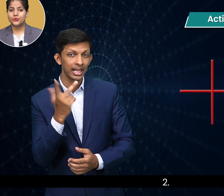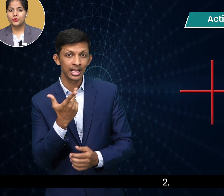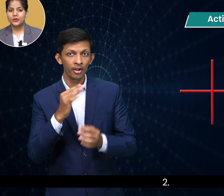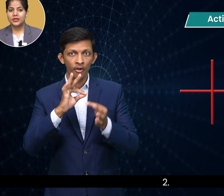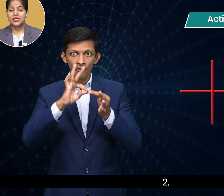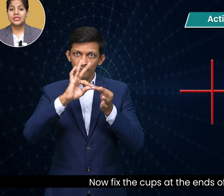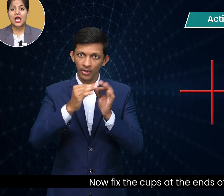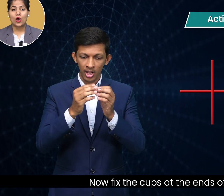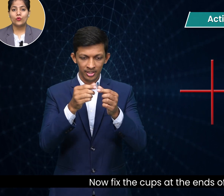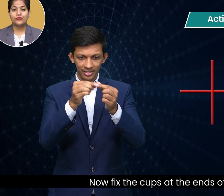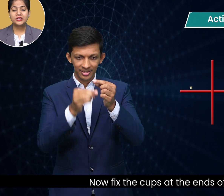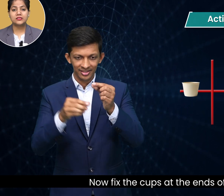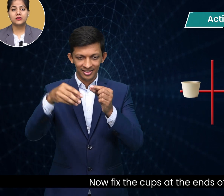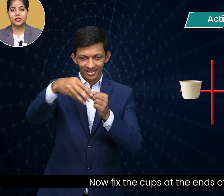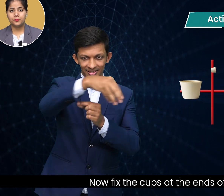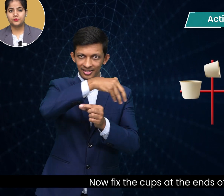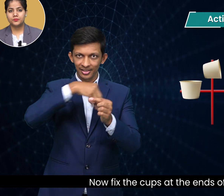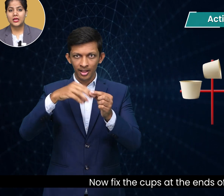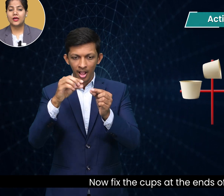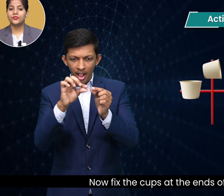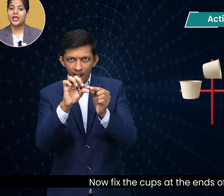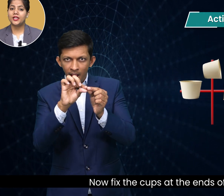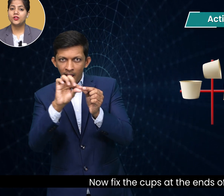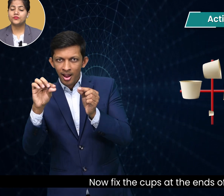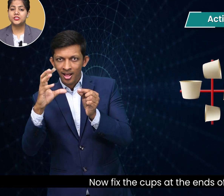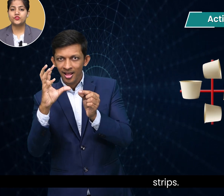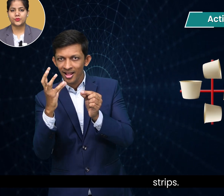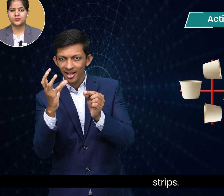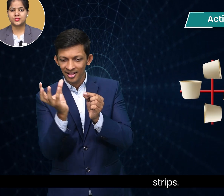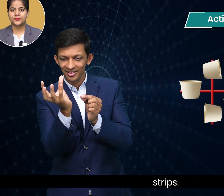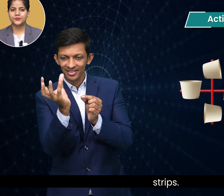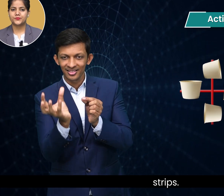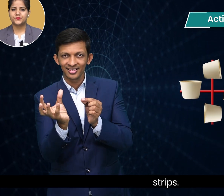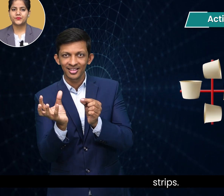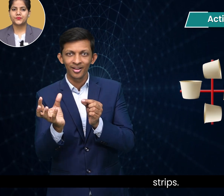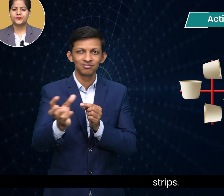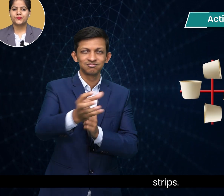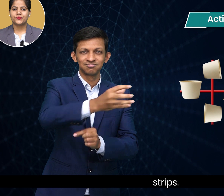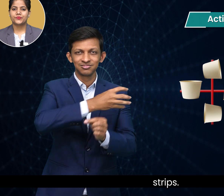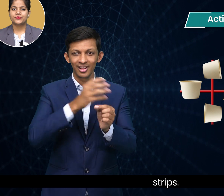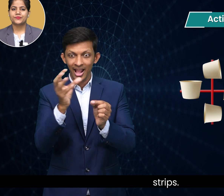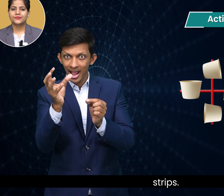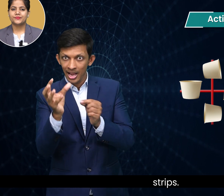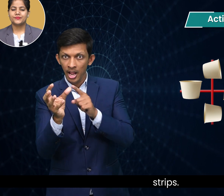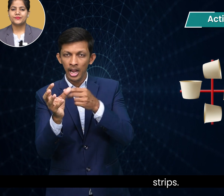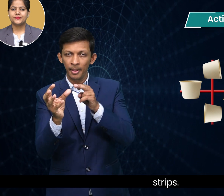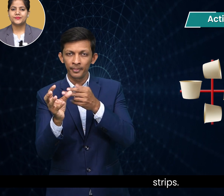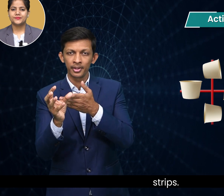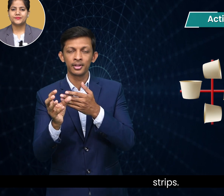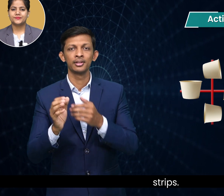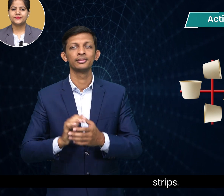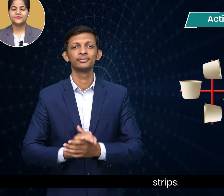Number 2. Now fix the cup at the end of the strips.